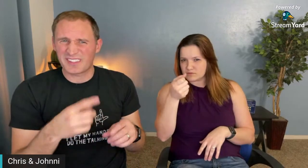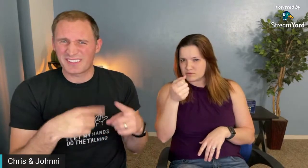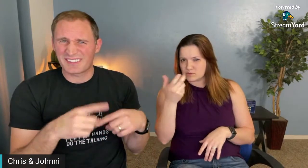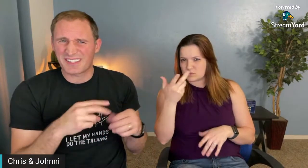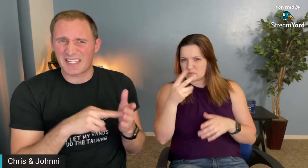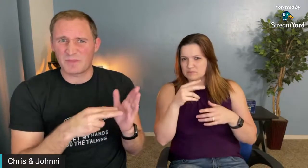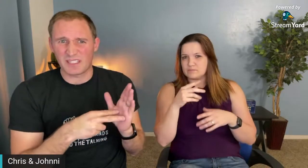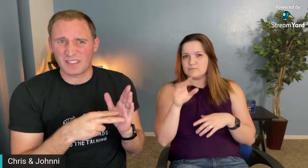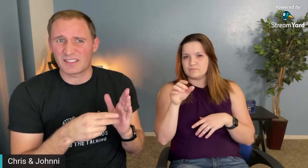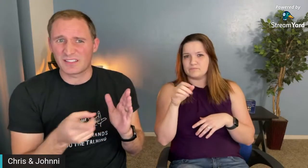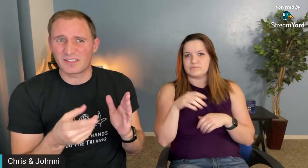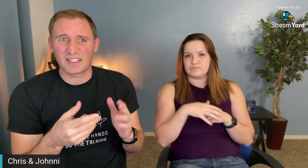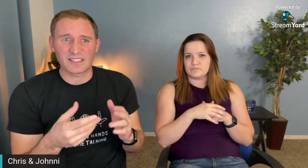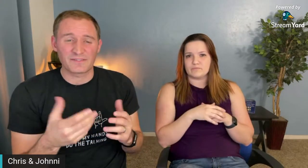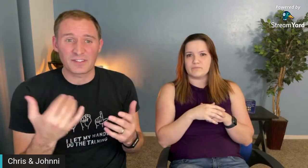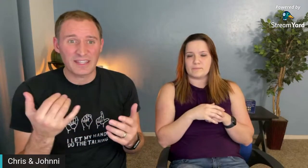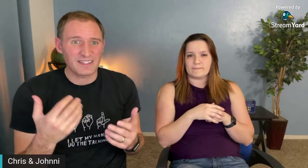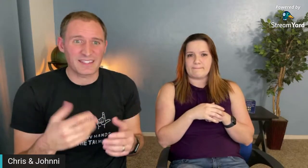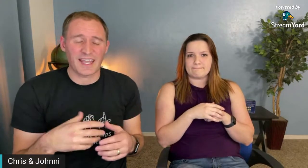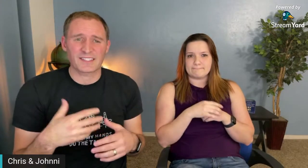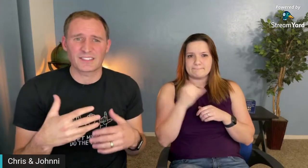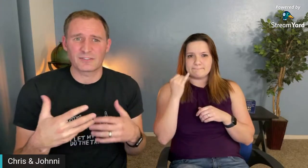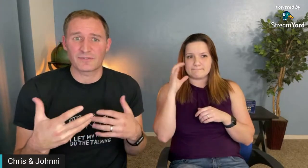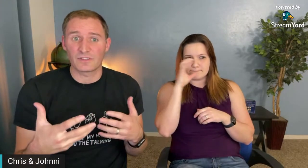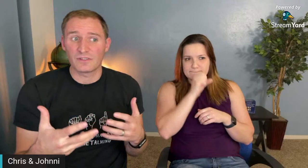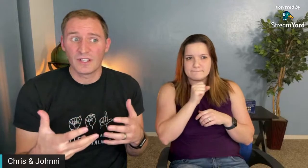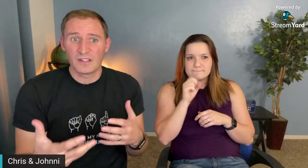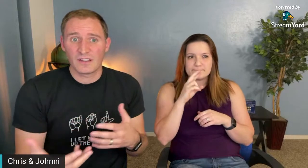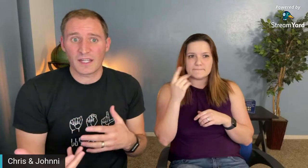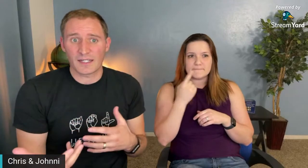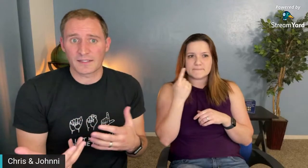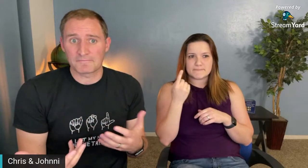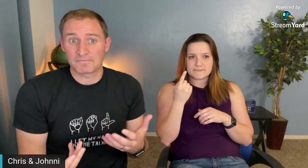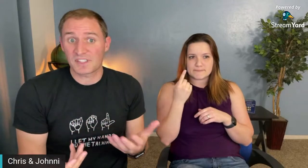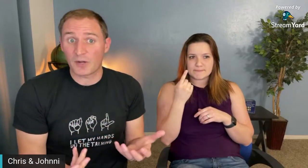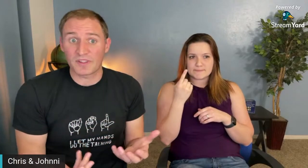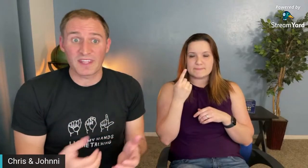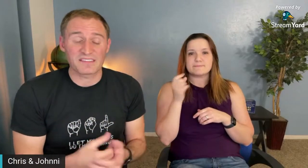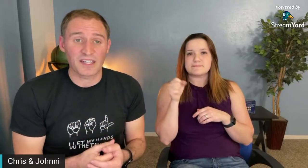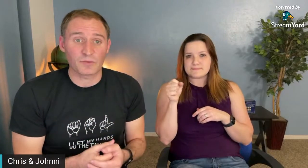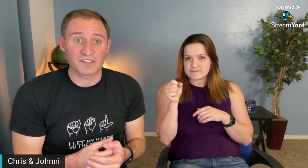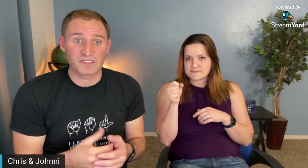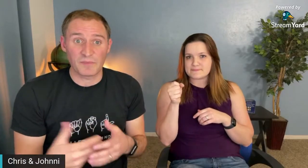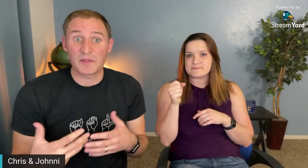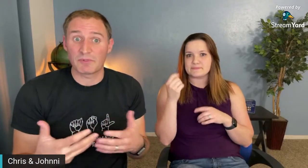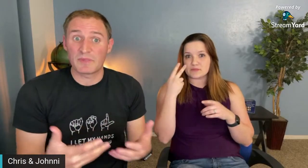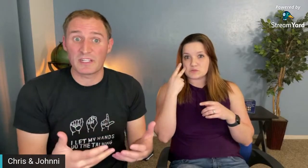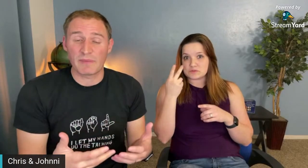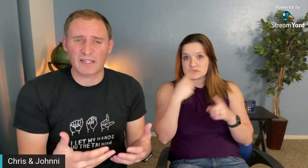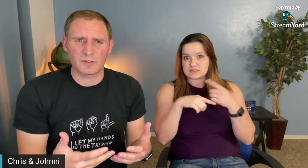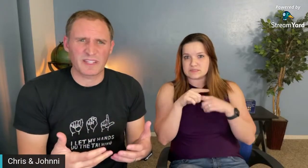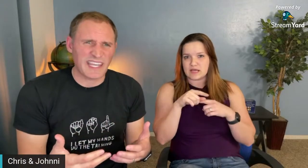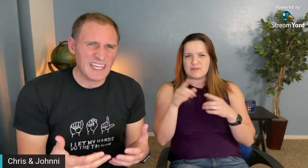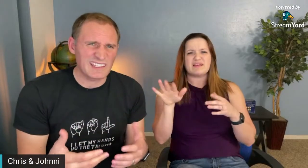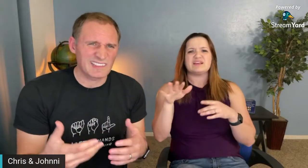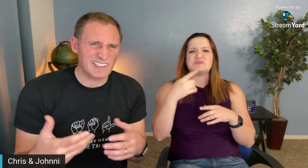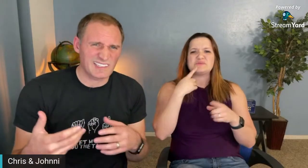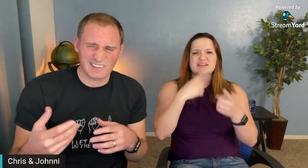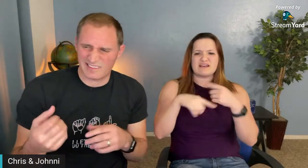does this sign mean? Mm-hmm. And if you didn't catch it, or if you saw what that sign was, maybe repeat it back to them, like, hey, like